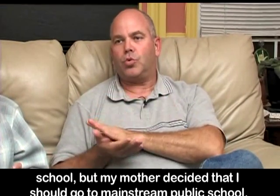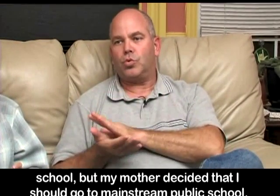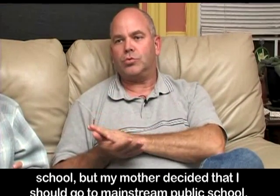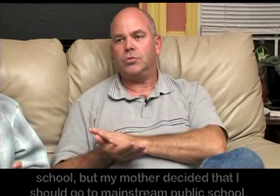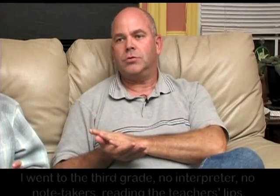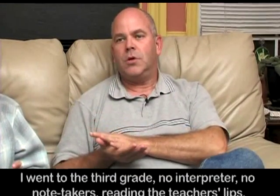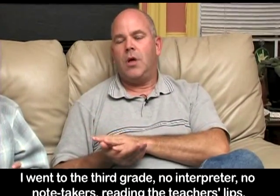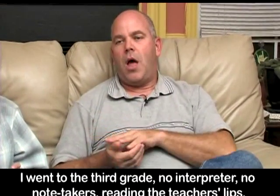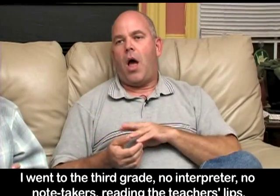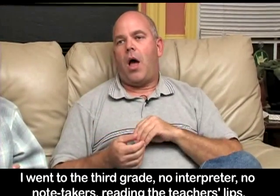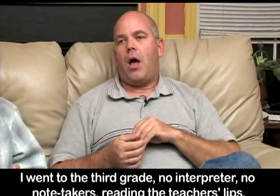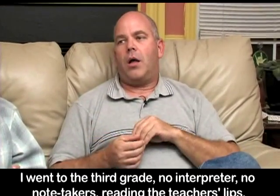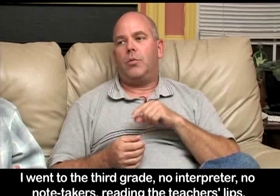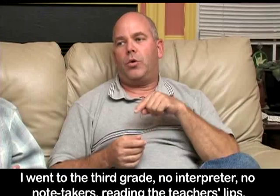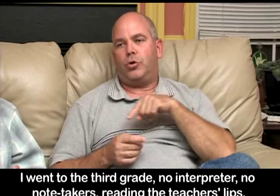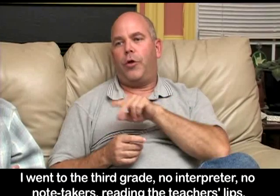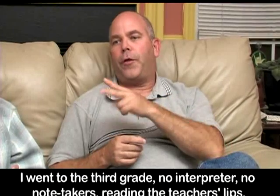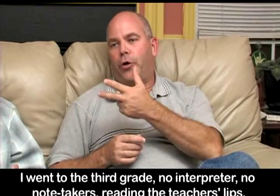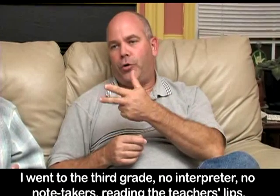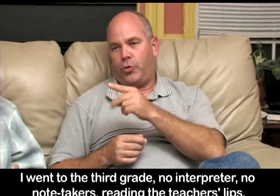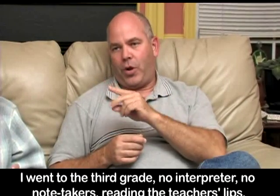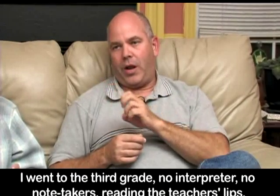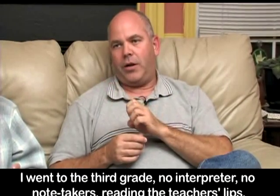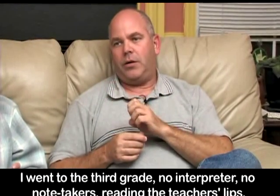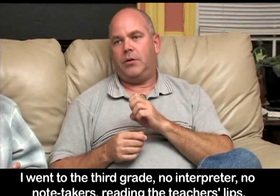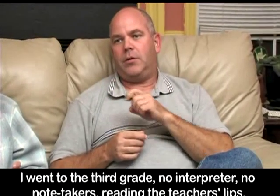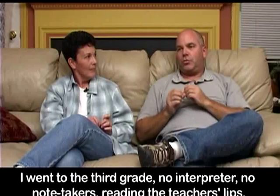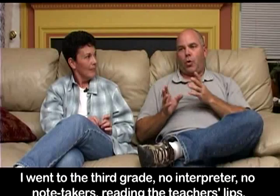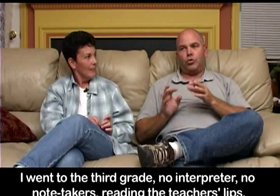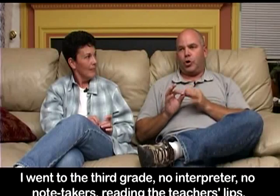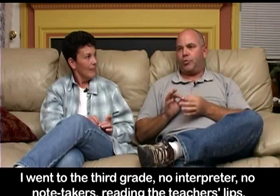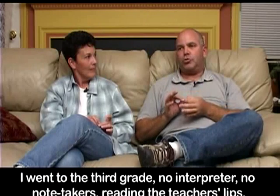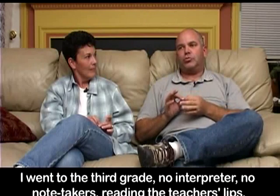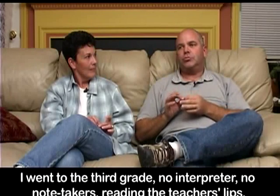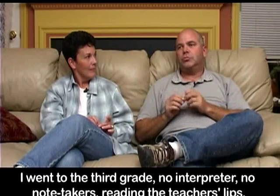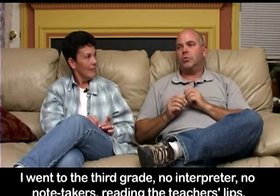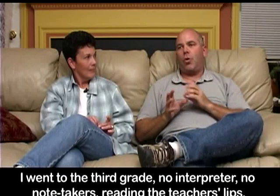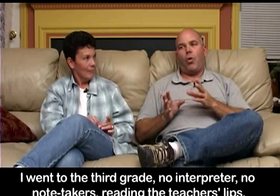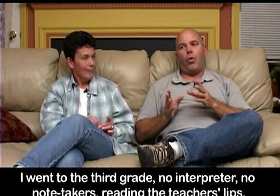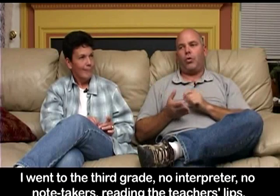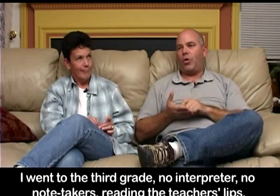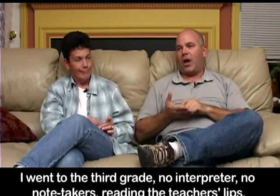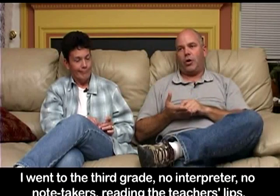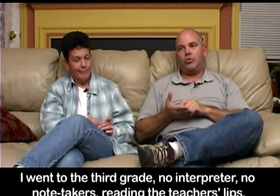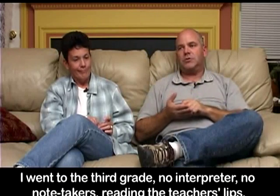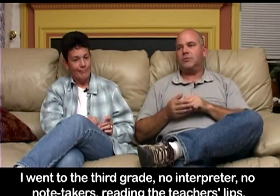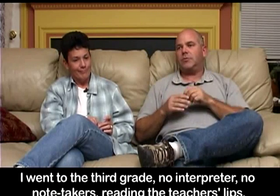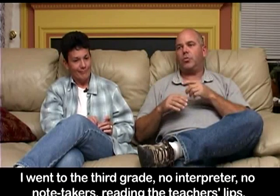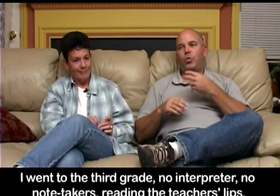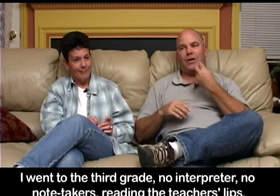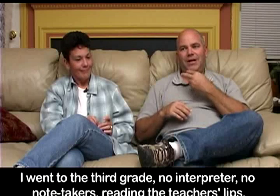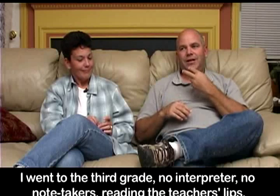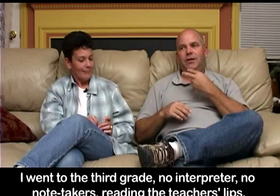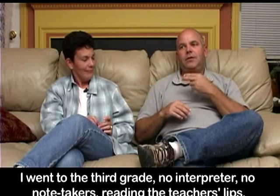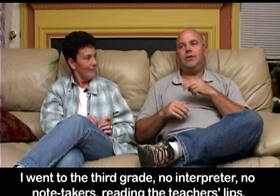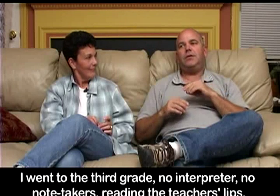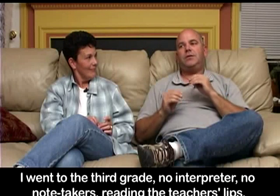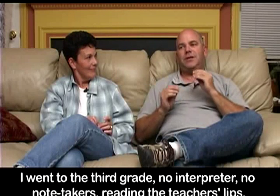school. Went to the third grade, no interpreting, no notation, just reading, the